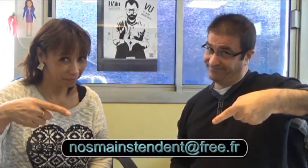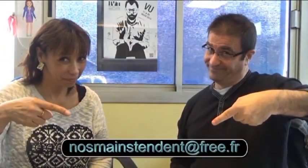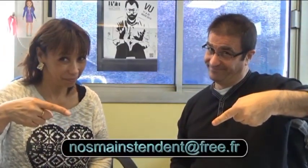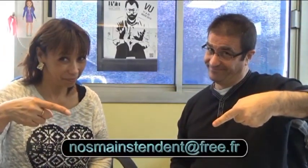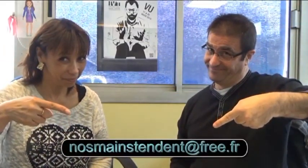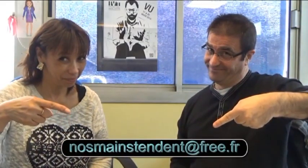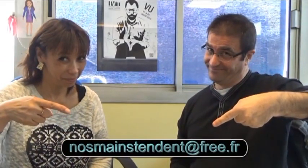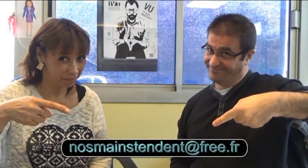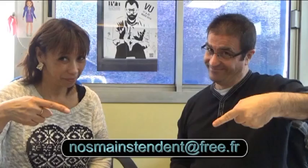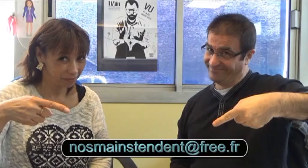all around.